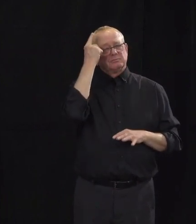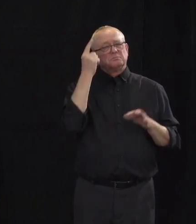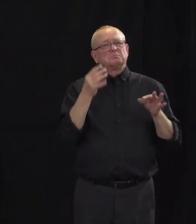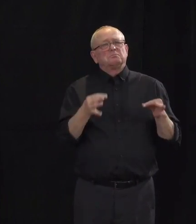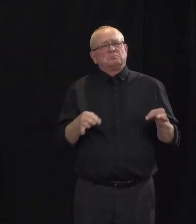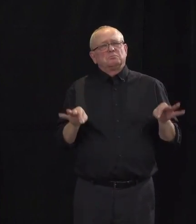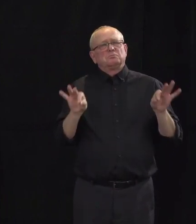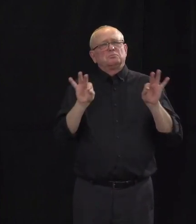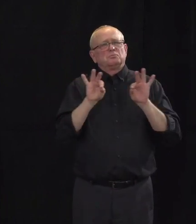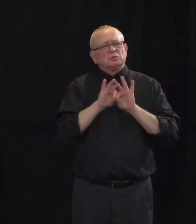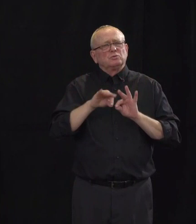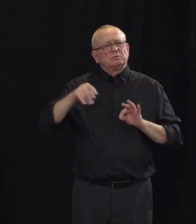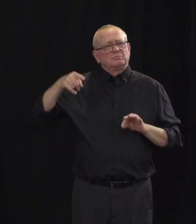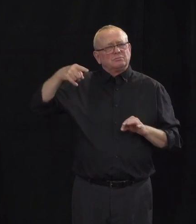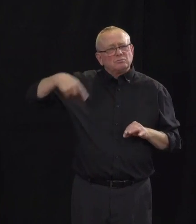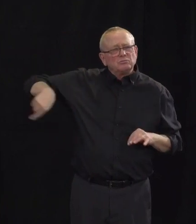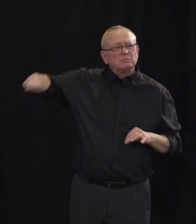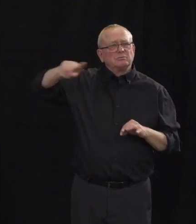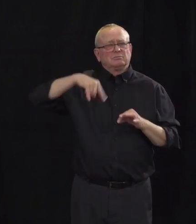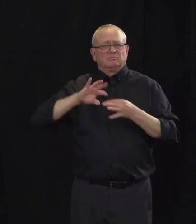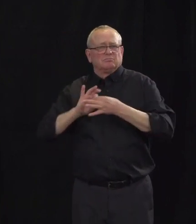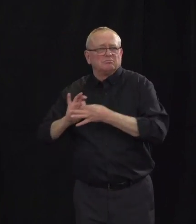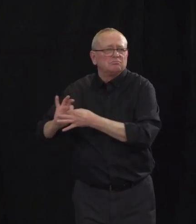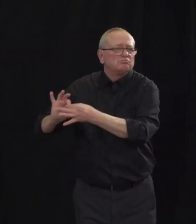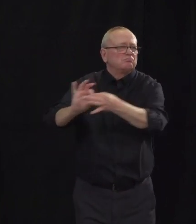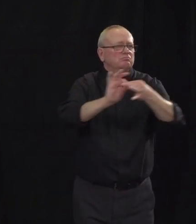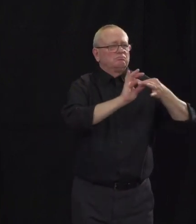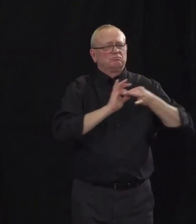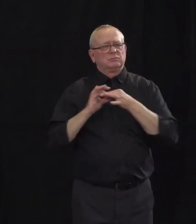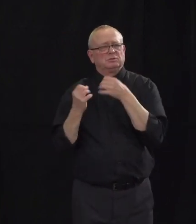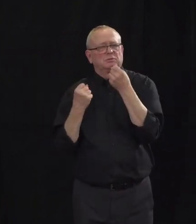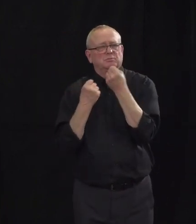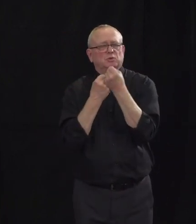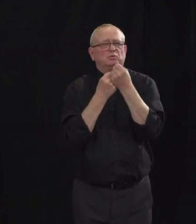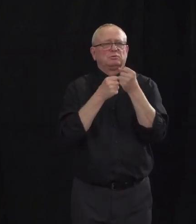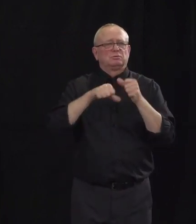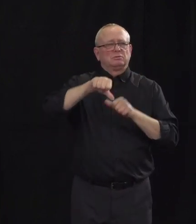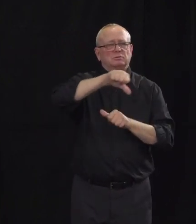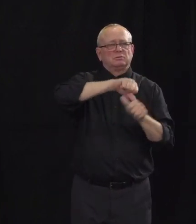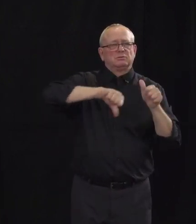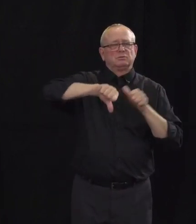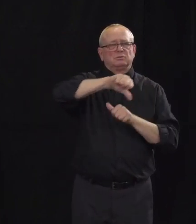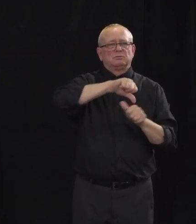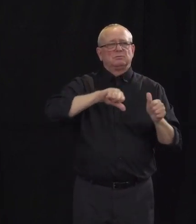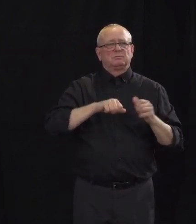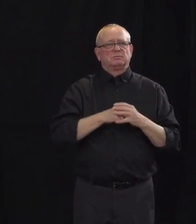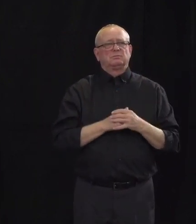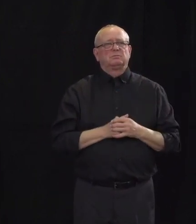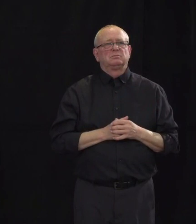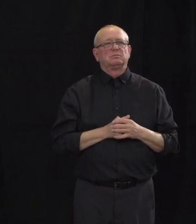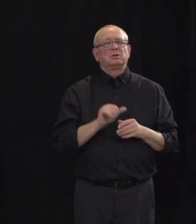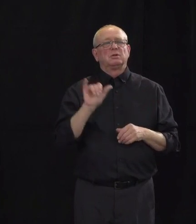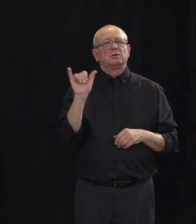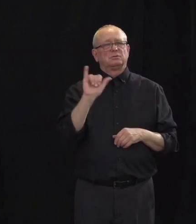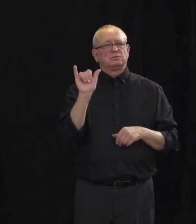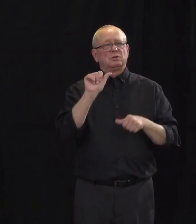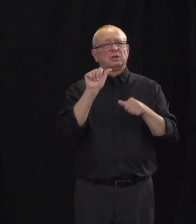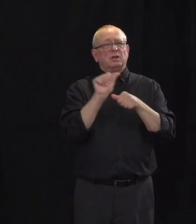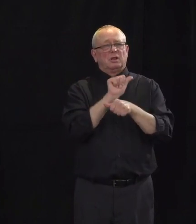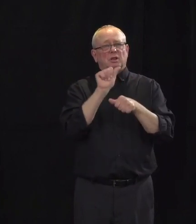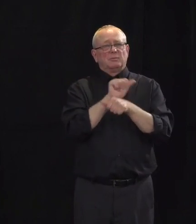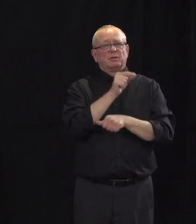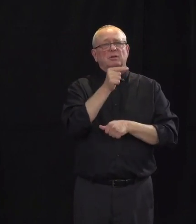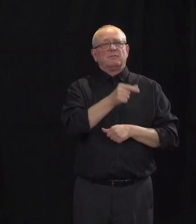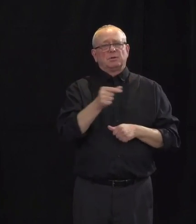other, and we will get through this. Finally, I am announcing that the legislature will be reconvened this